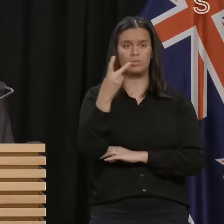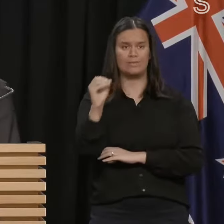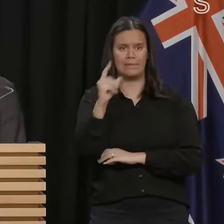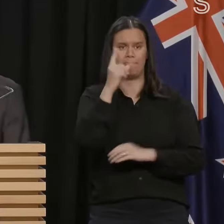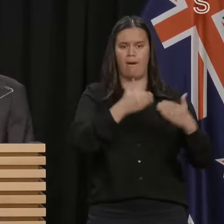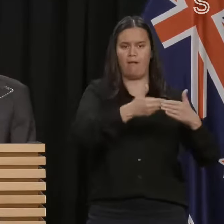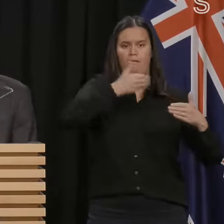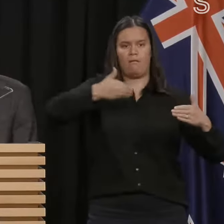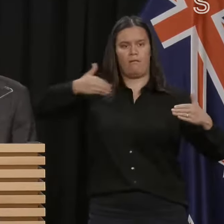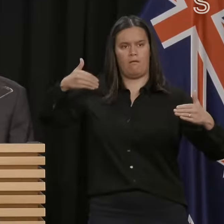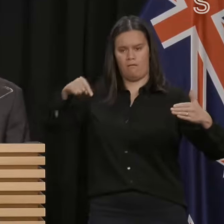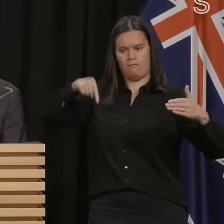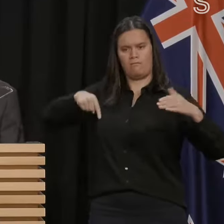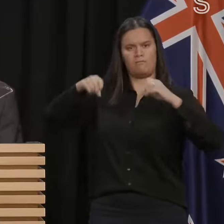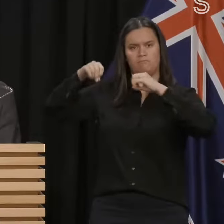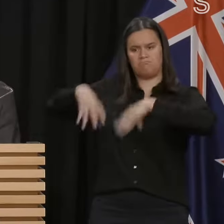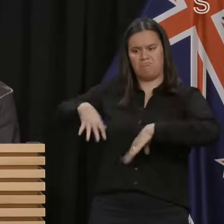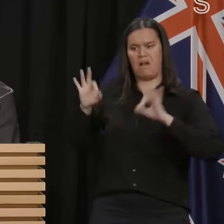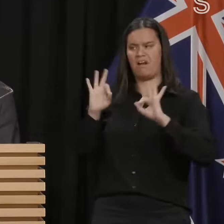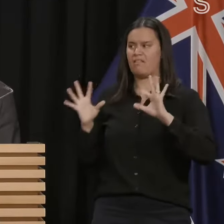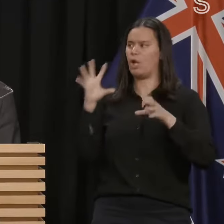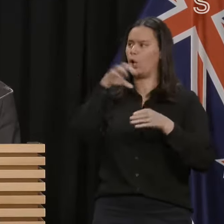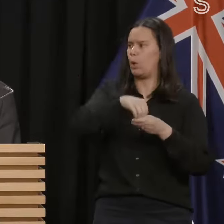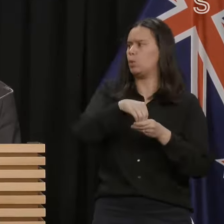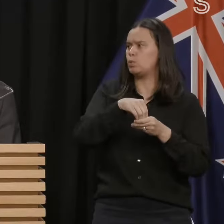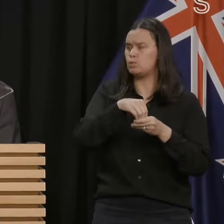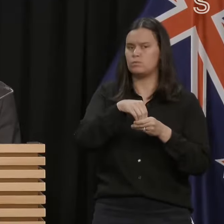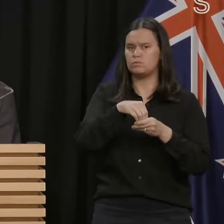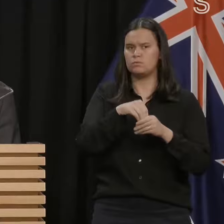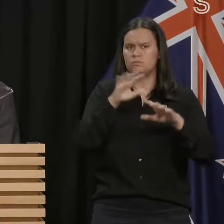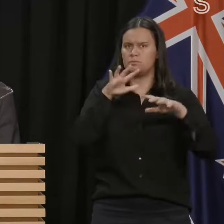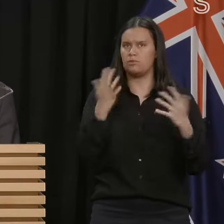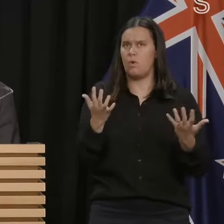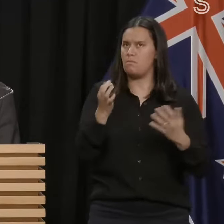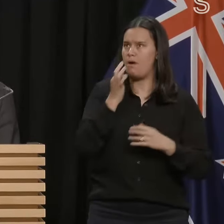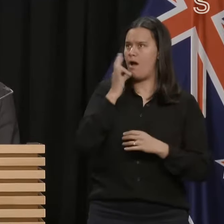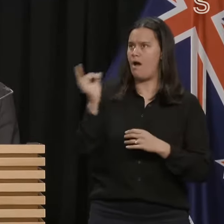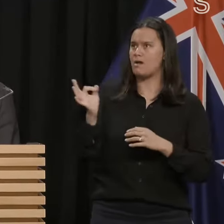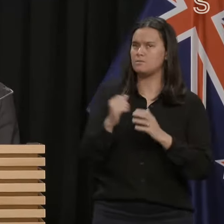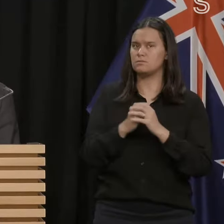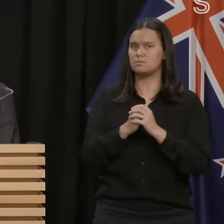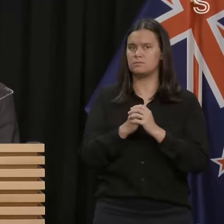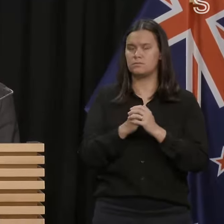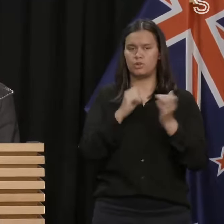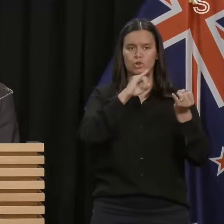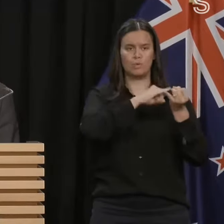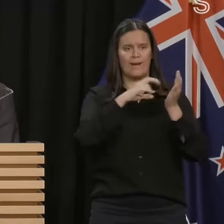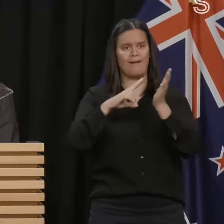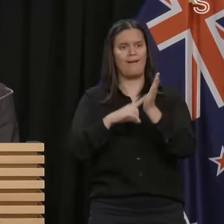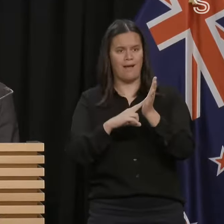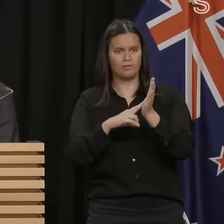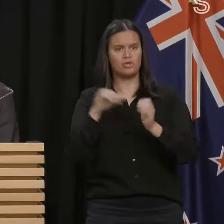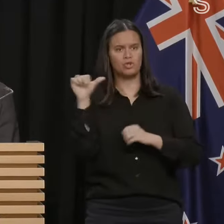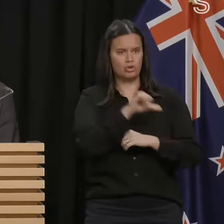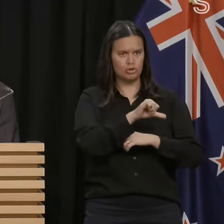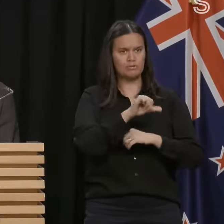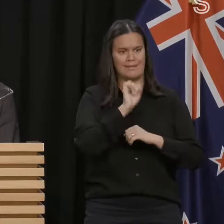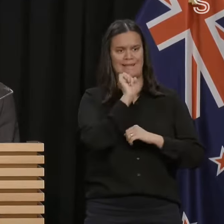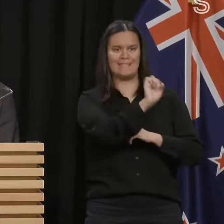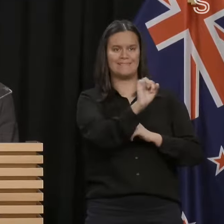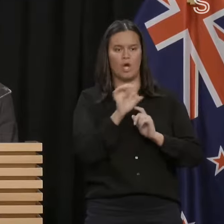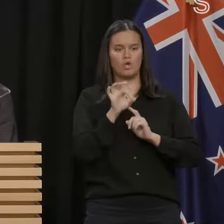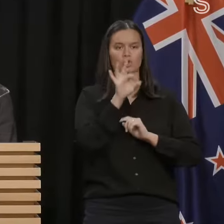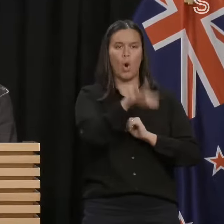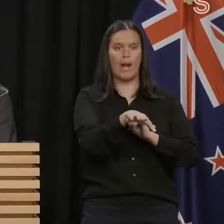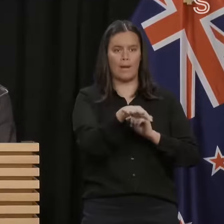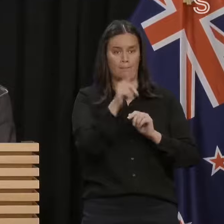Jones. Isn't there an argument to be made that the communications between those donors deserve to be scrutinised as well?